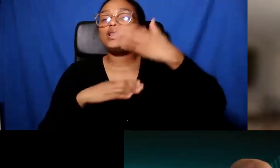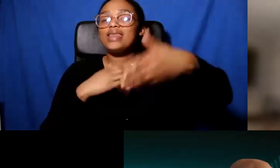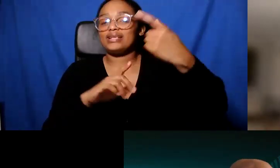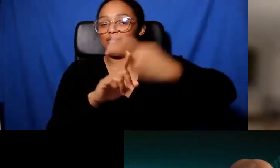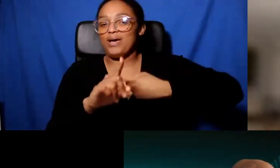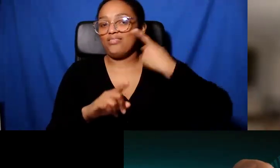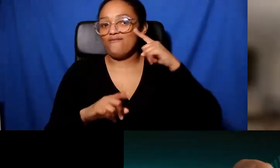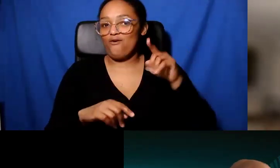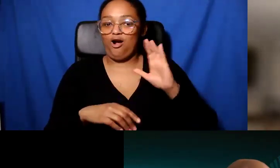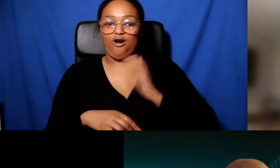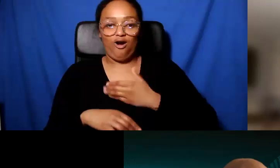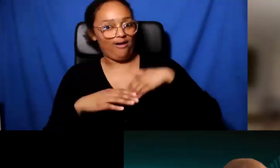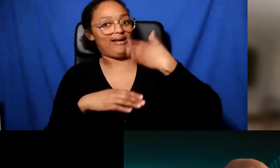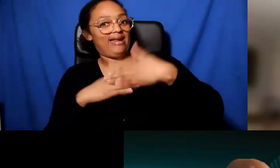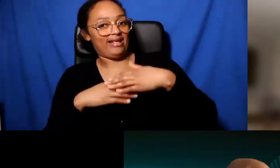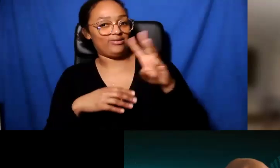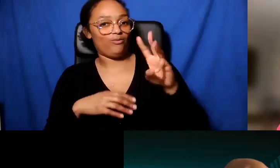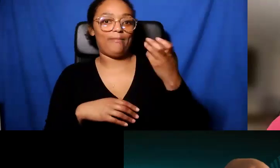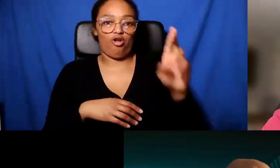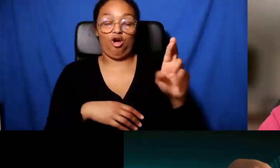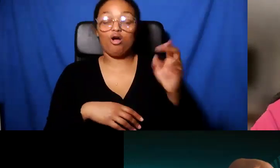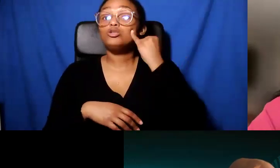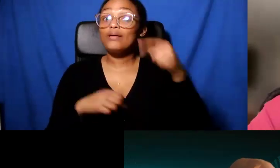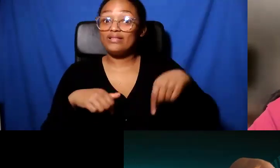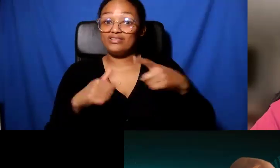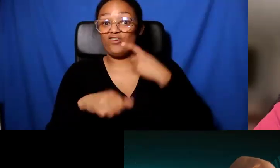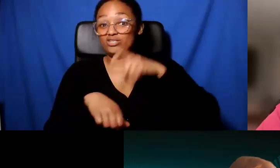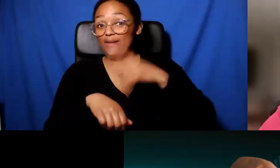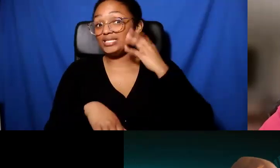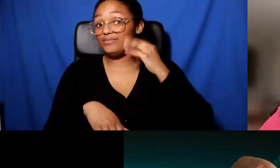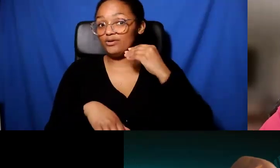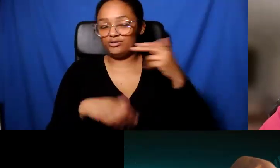is your first trip to the NDI webinars, be sure to join us next time.